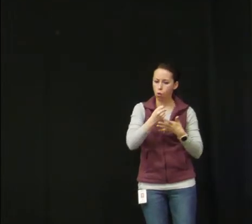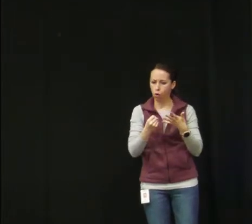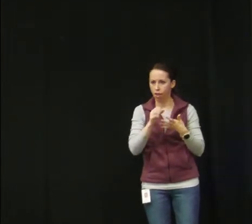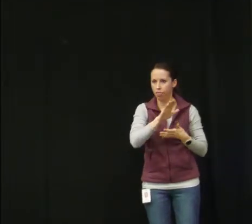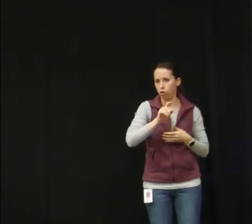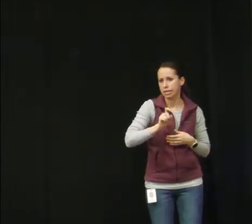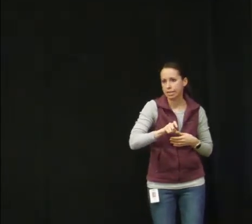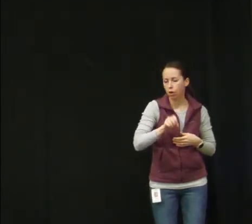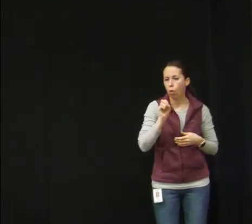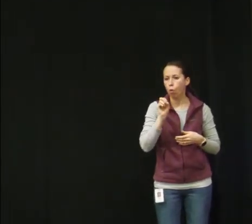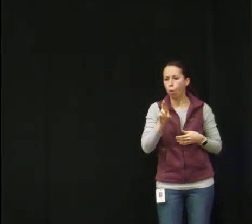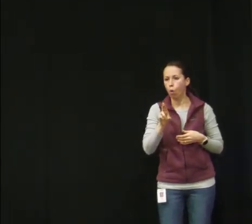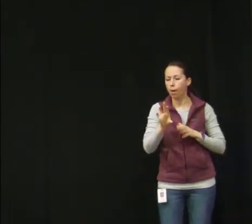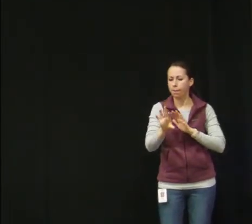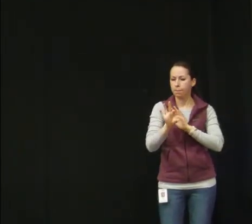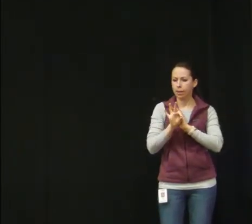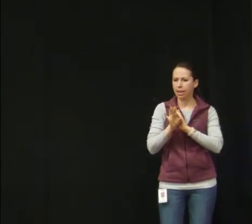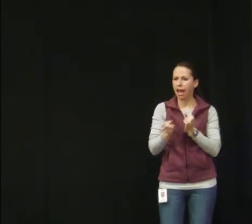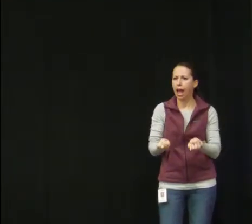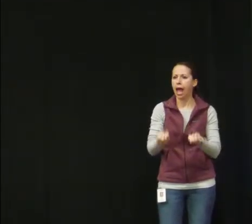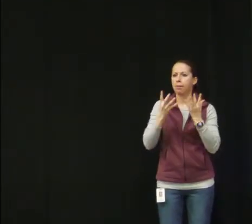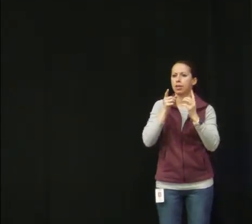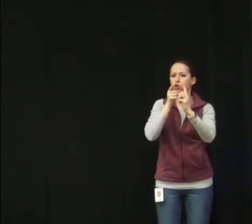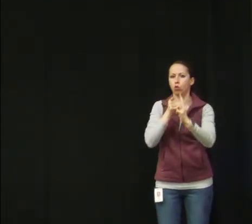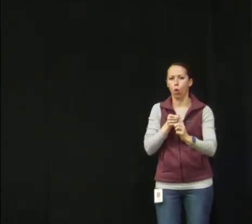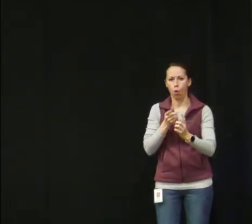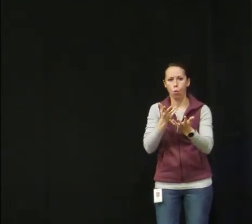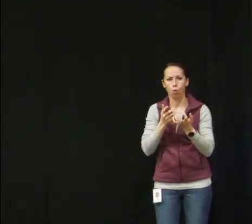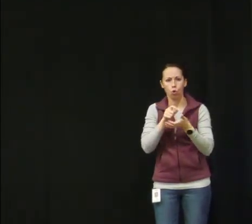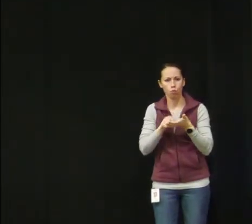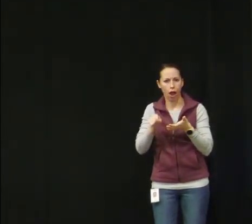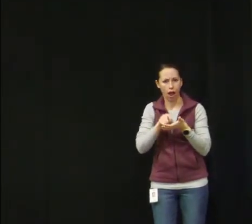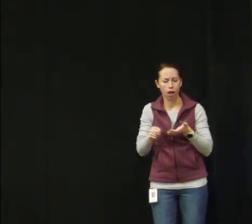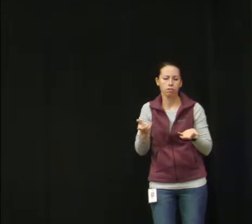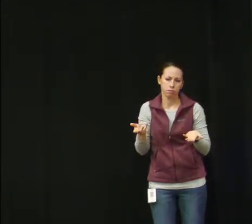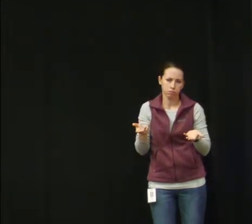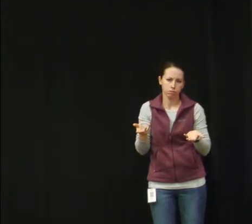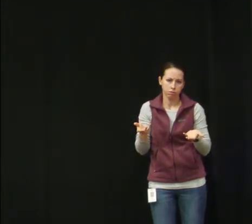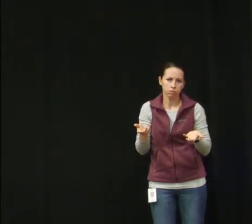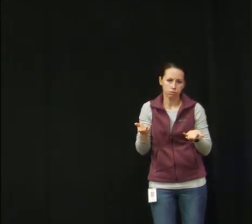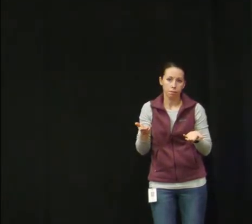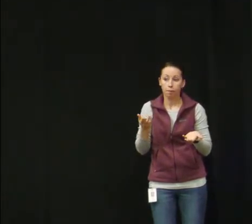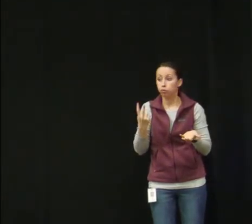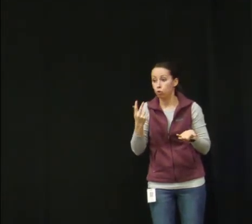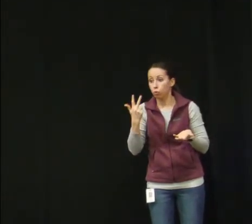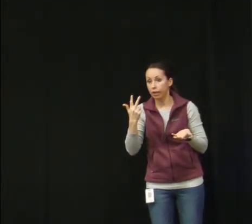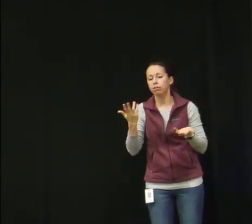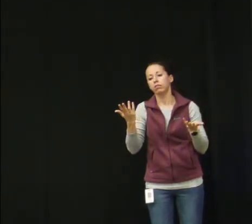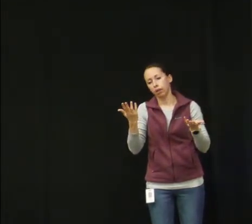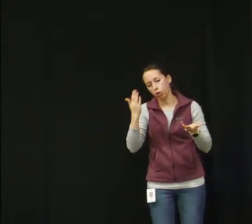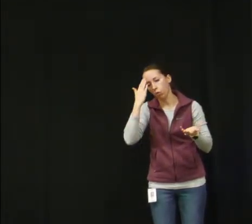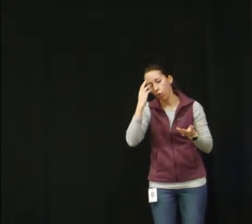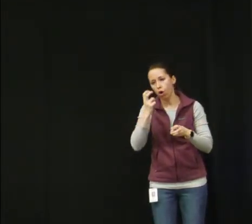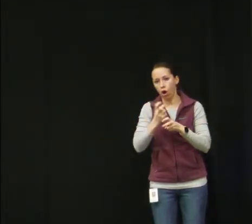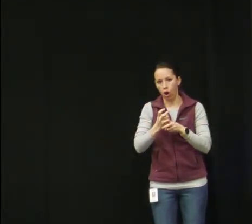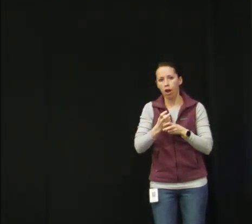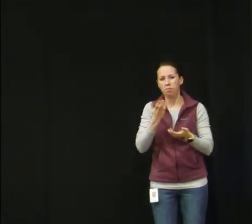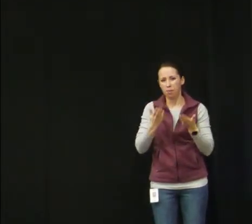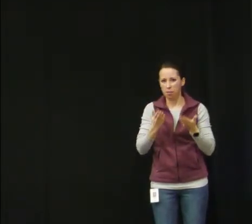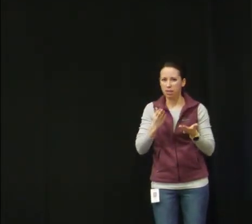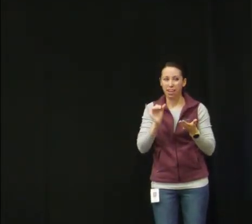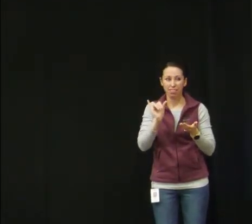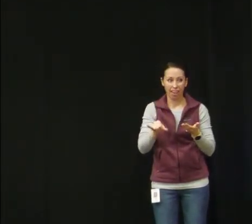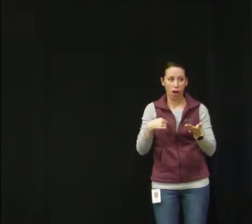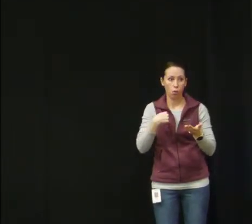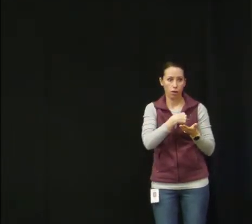need or choose how many goals we want to write. And so I think we need to, that needs to be